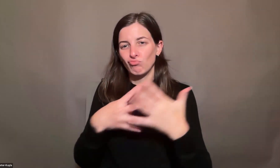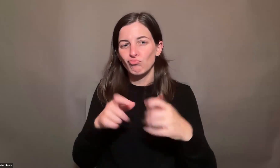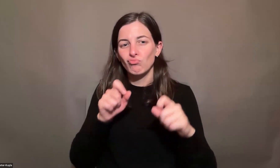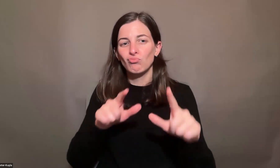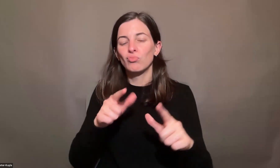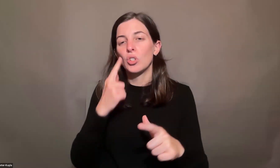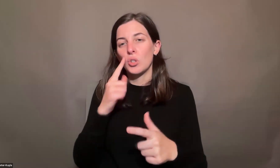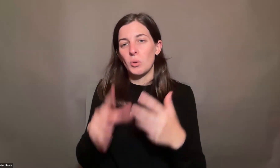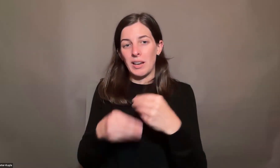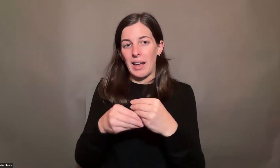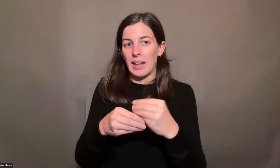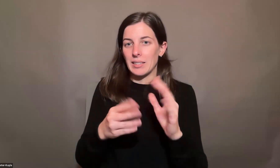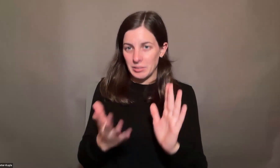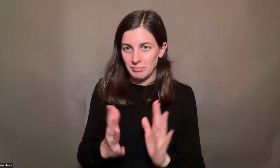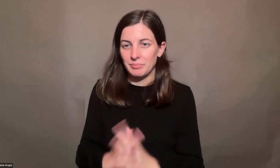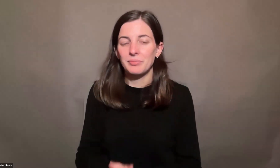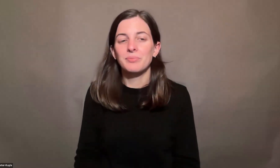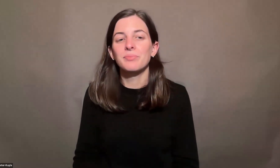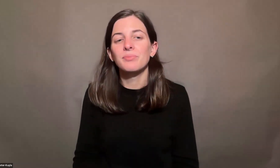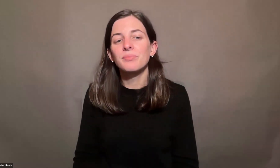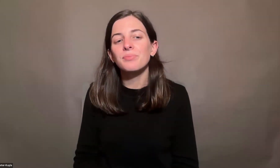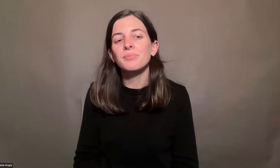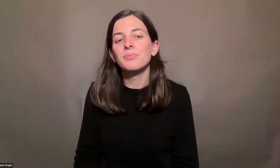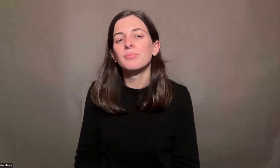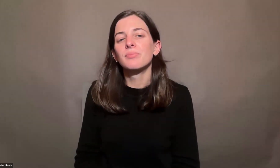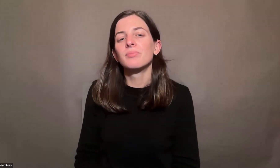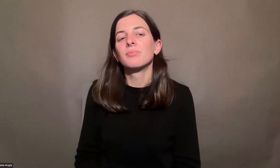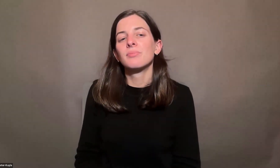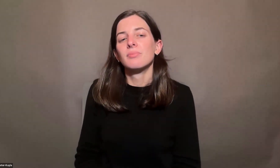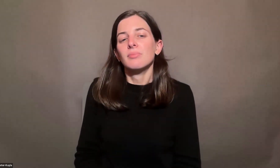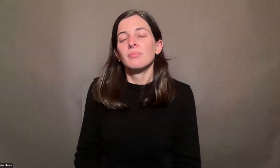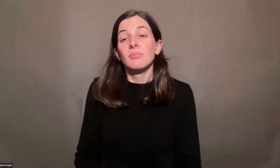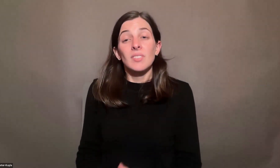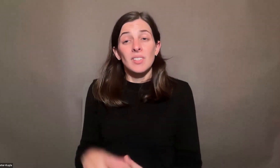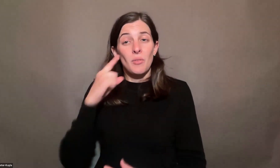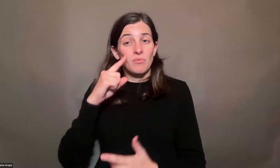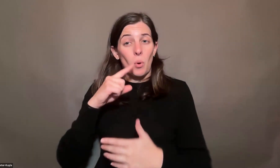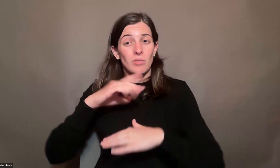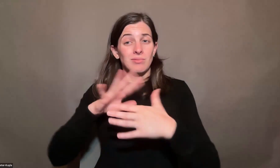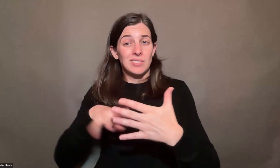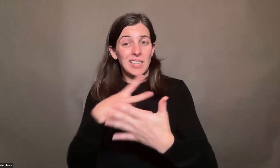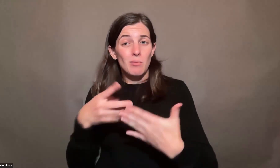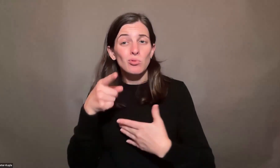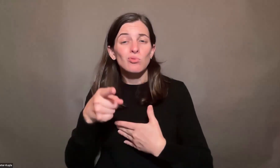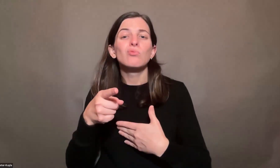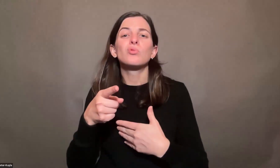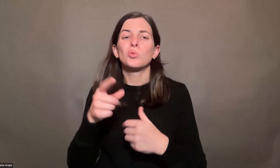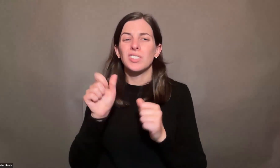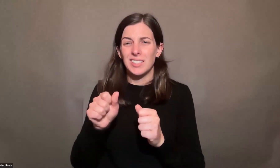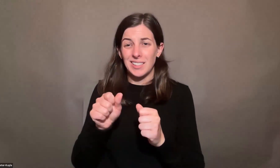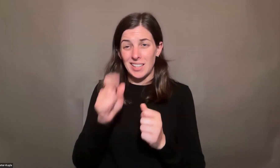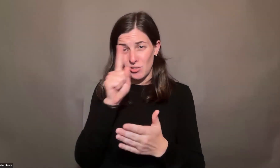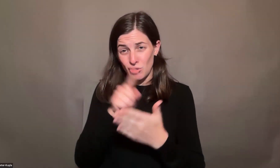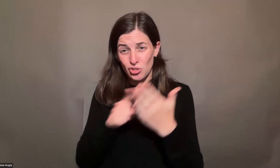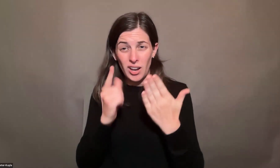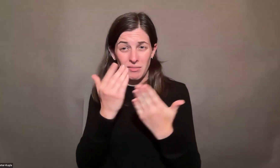instead. Or one final check you can do on tables is check that you can tab through them in a logical order. So just make sure you